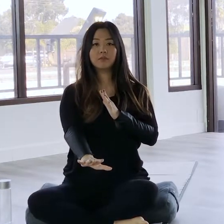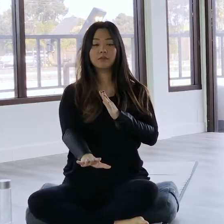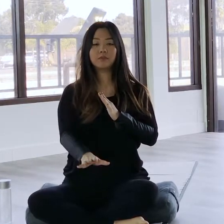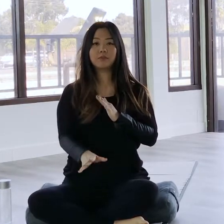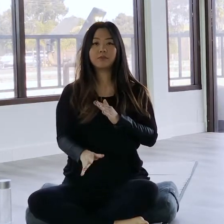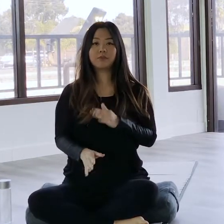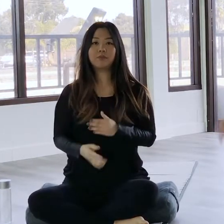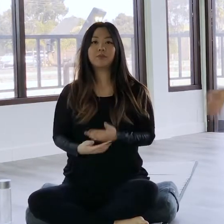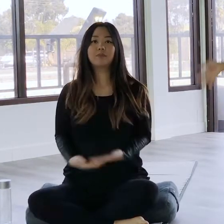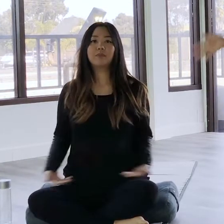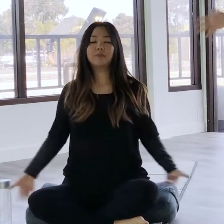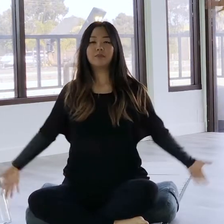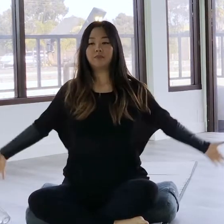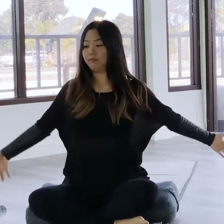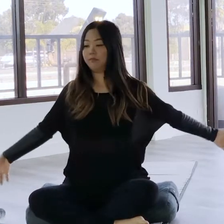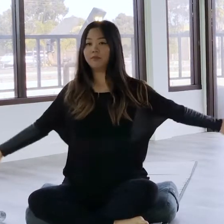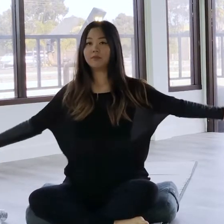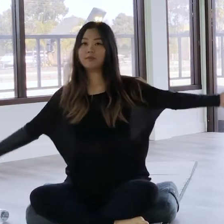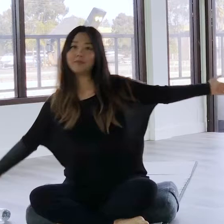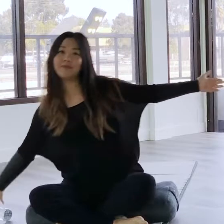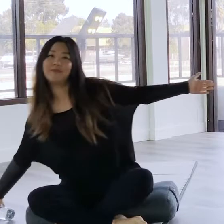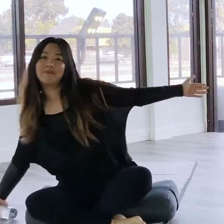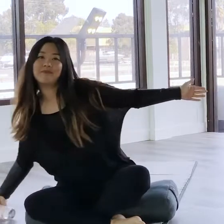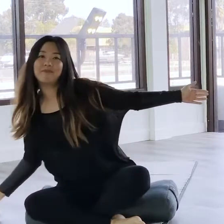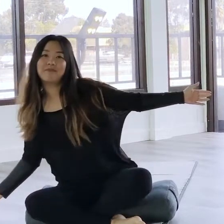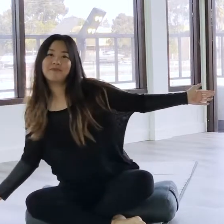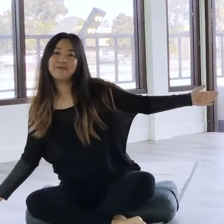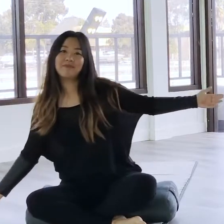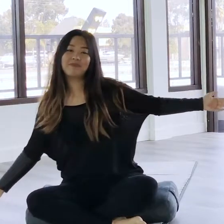Inhale, bring the hands up to the sky.